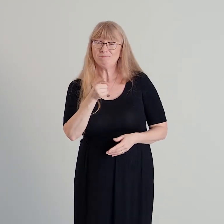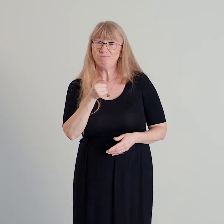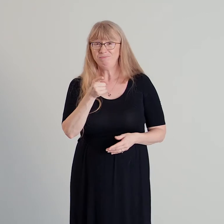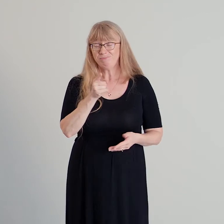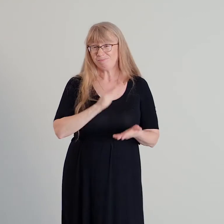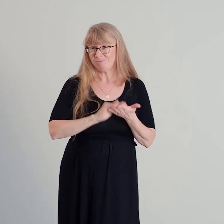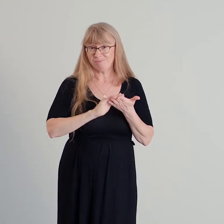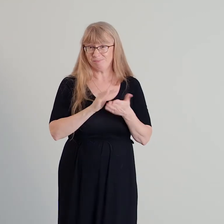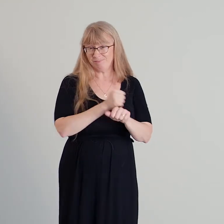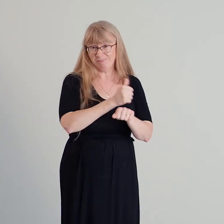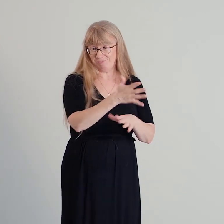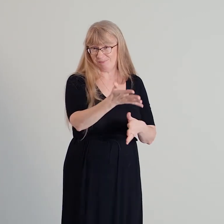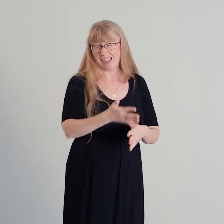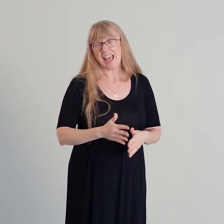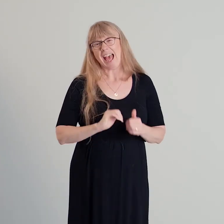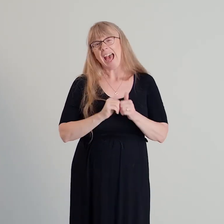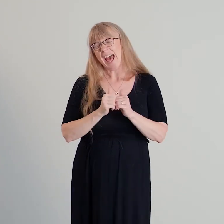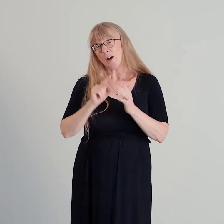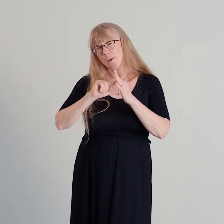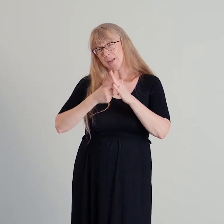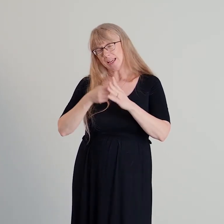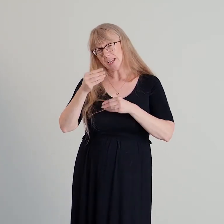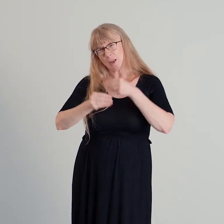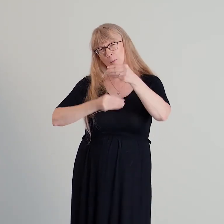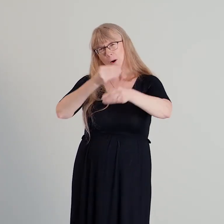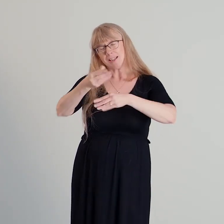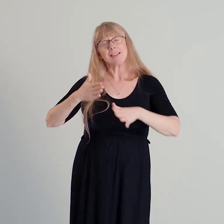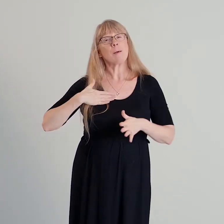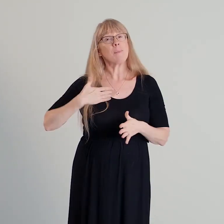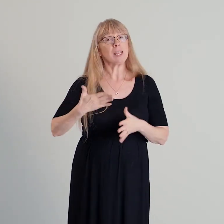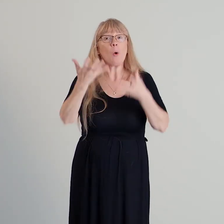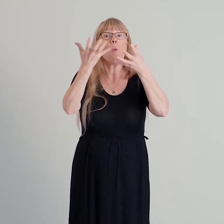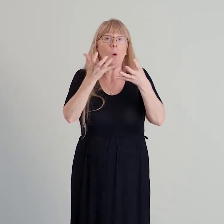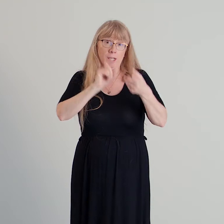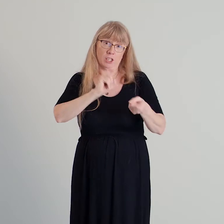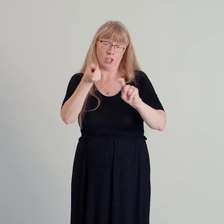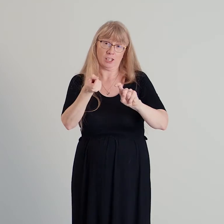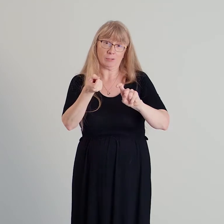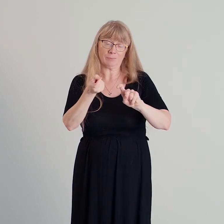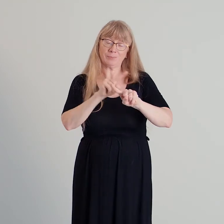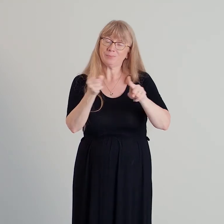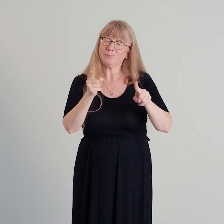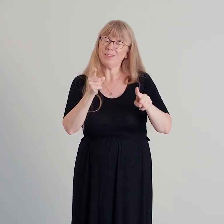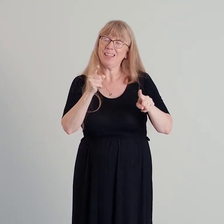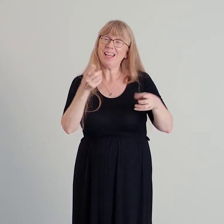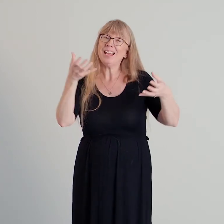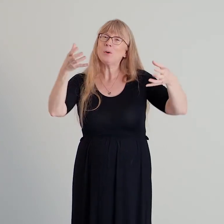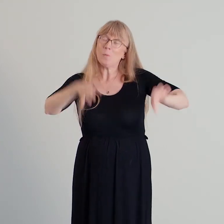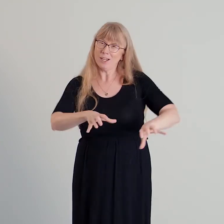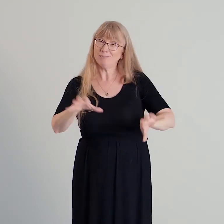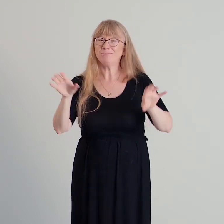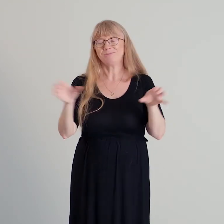or it's a blame in that. So how do we begin that process of admitting that we want to change, but we don't want to do the things